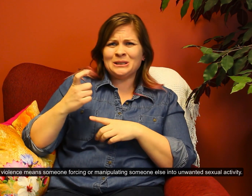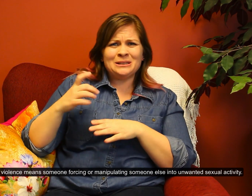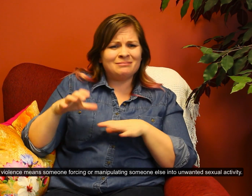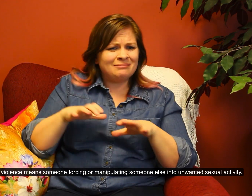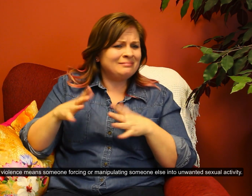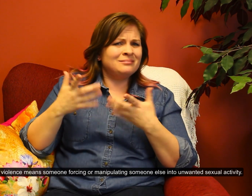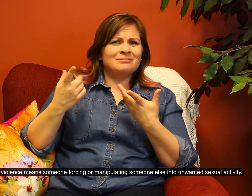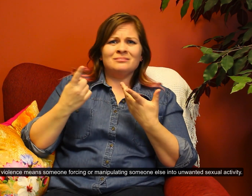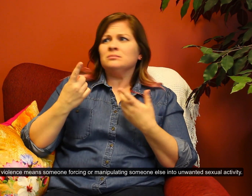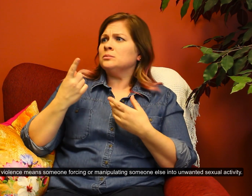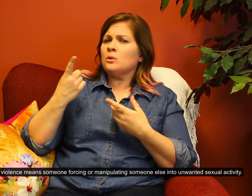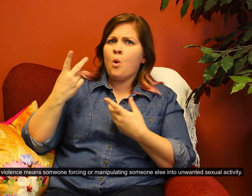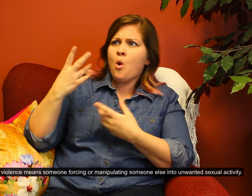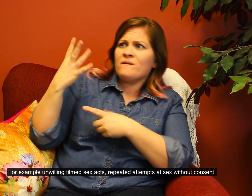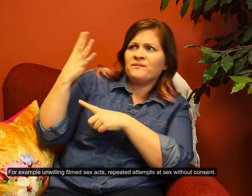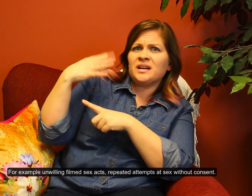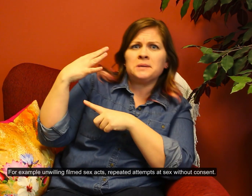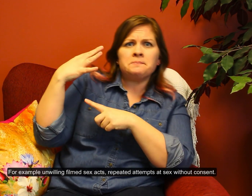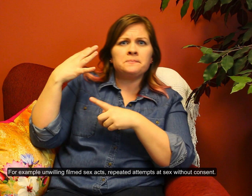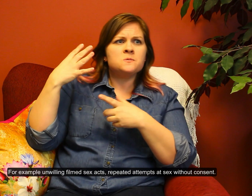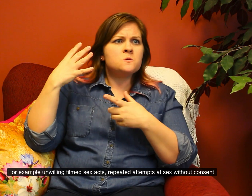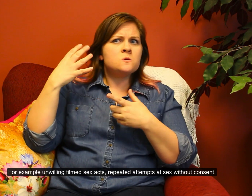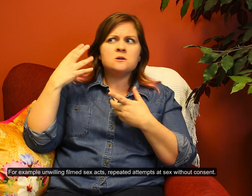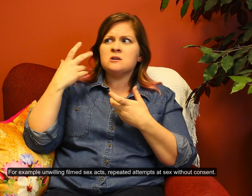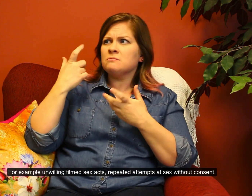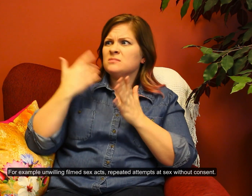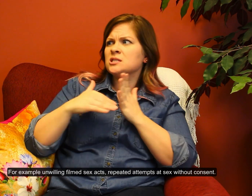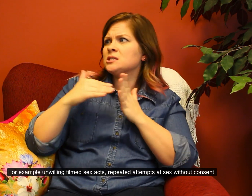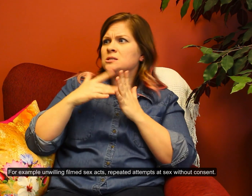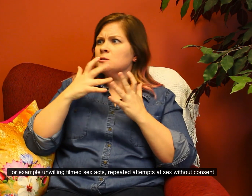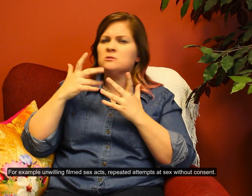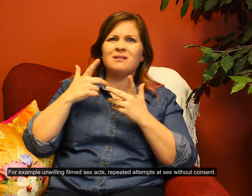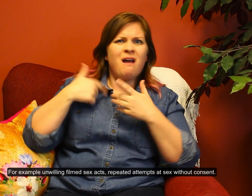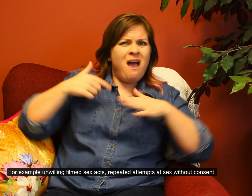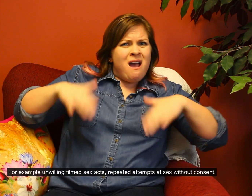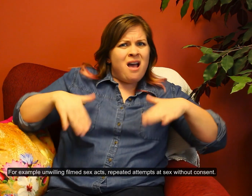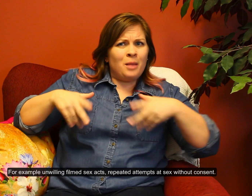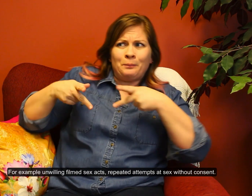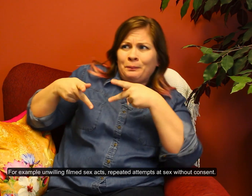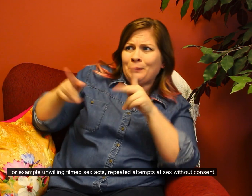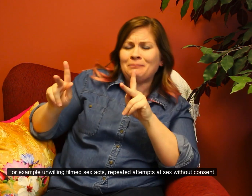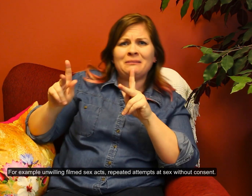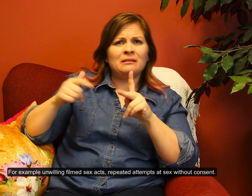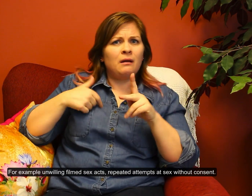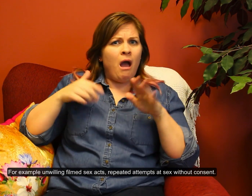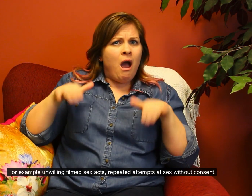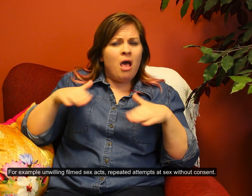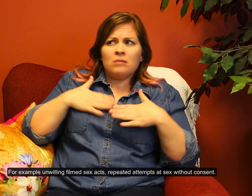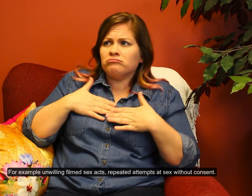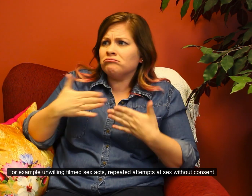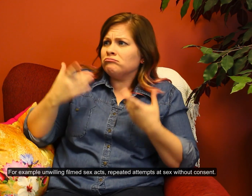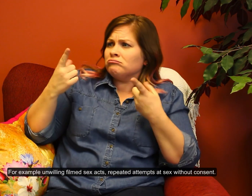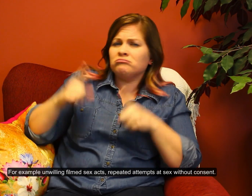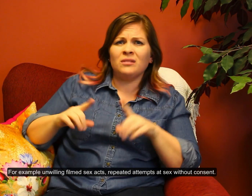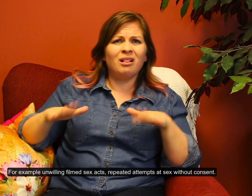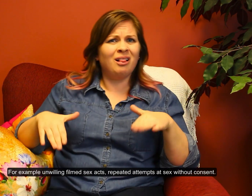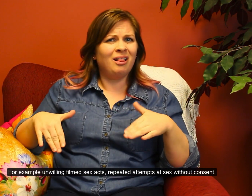activity. For example, unwilling filmed sex acts, repeated attempts at sex without